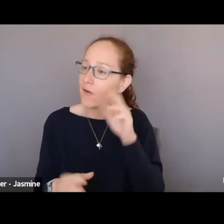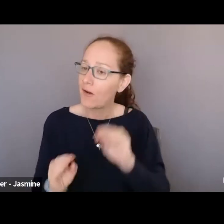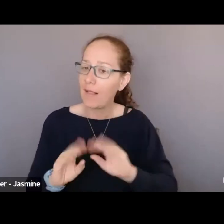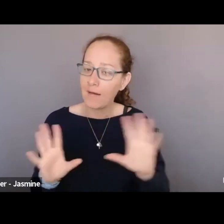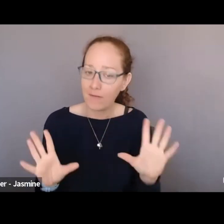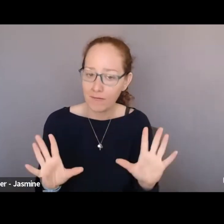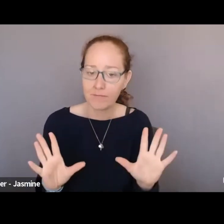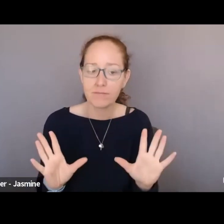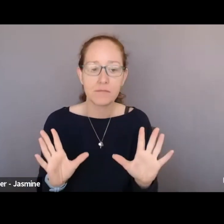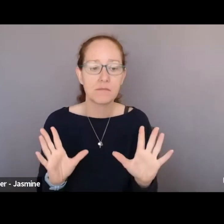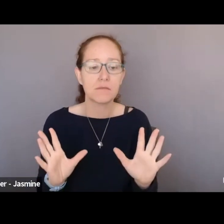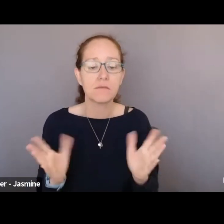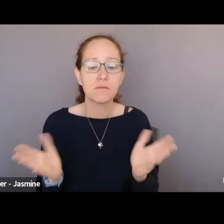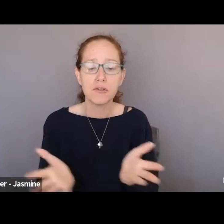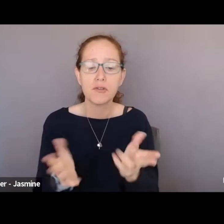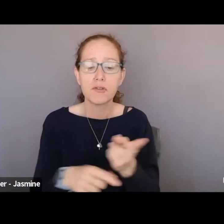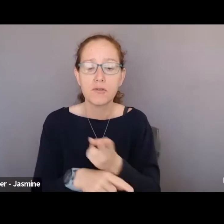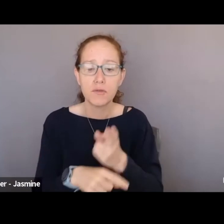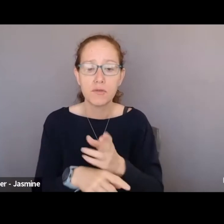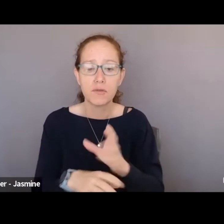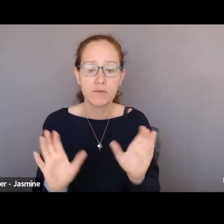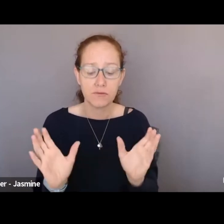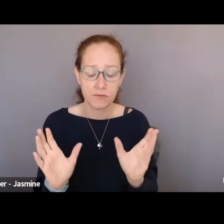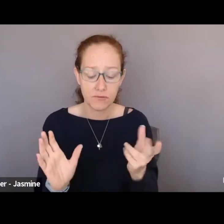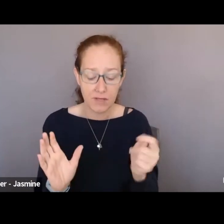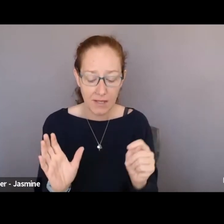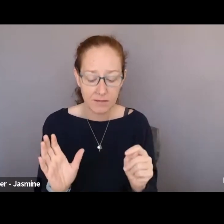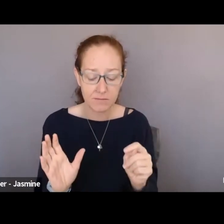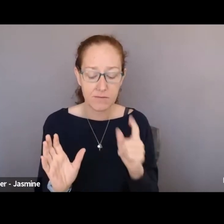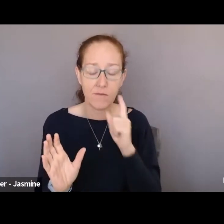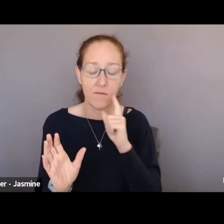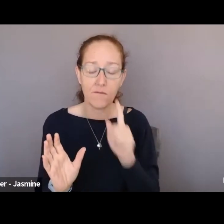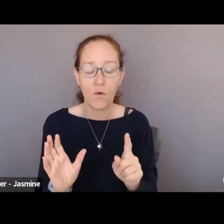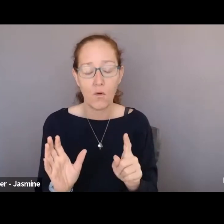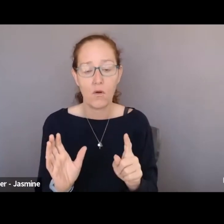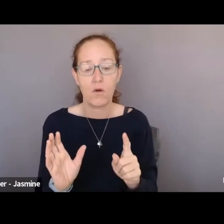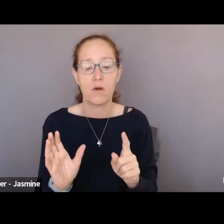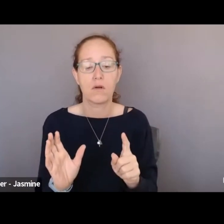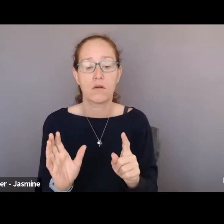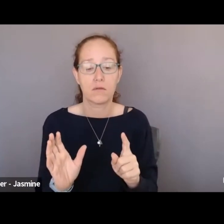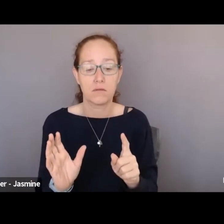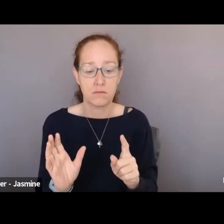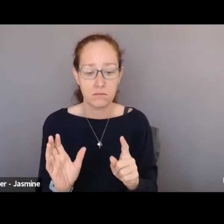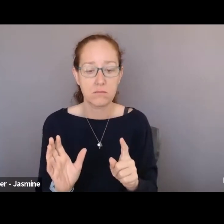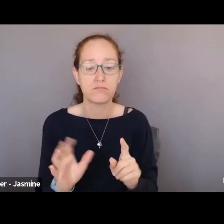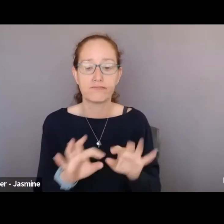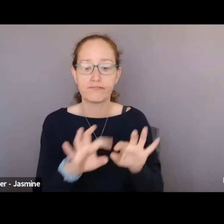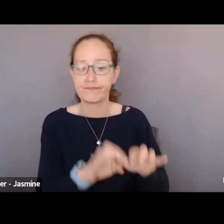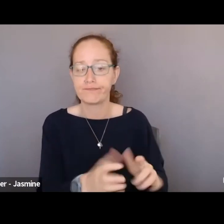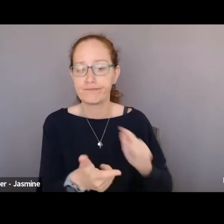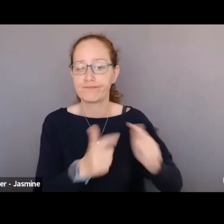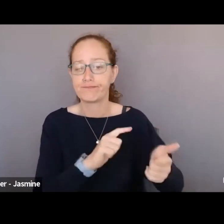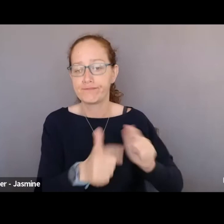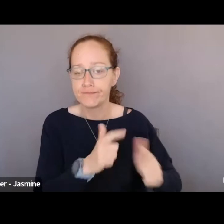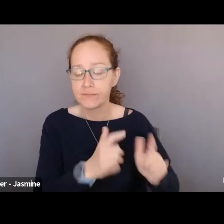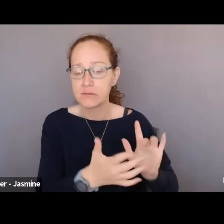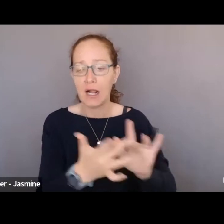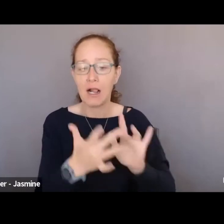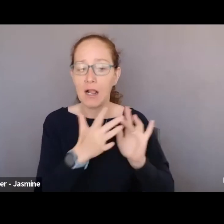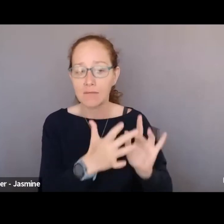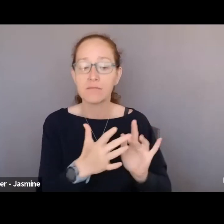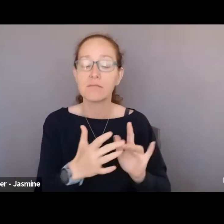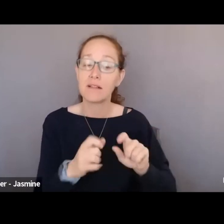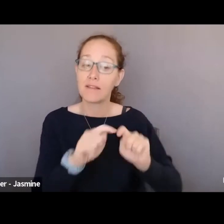and connect with other people on the call. The chat transcript will be saved and shared with you after this. I also want to note that this call